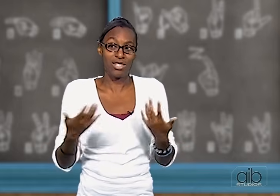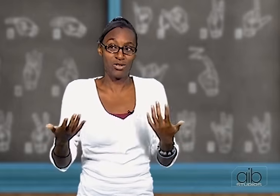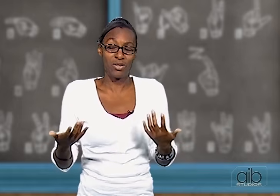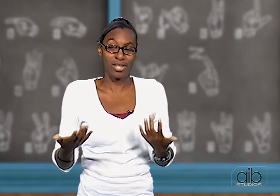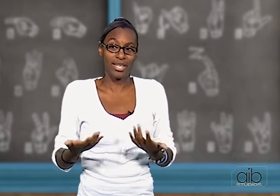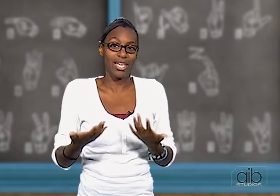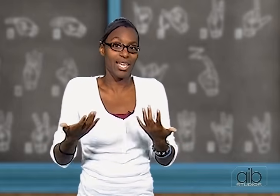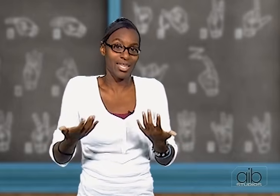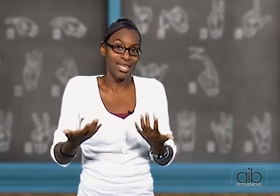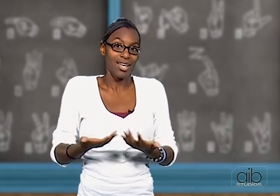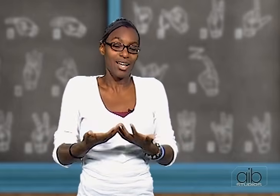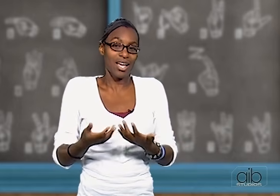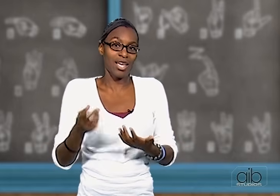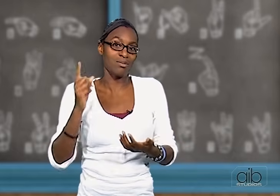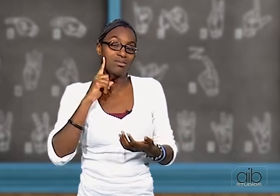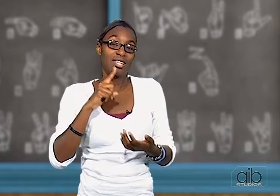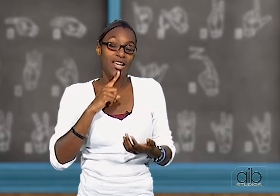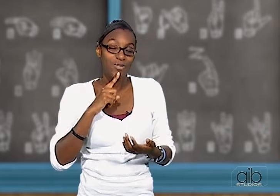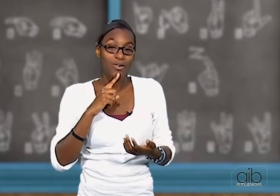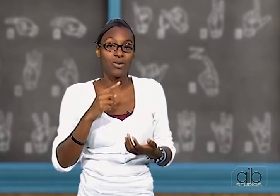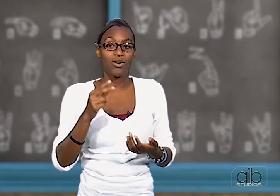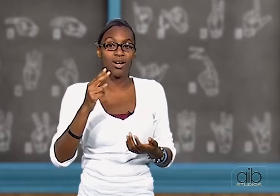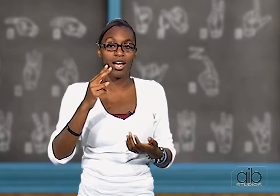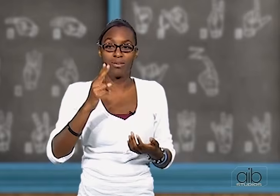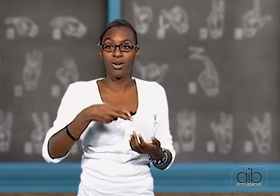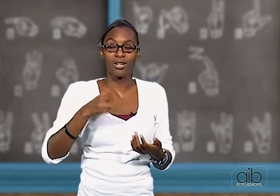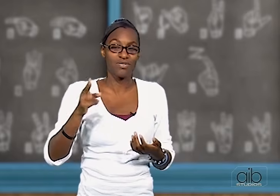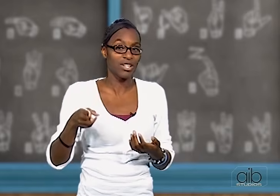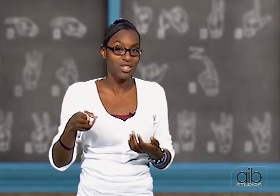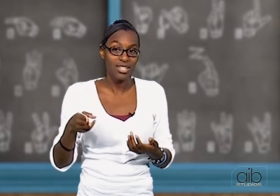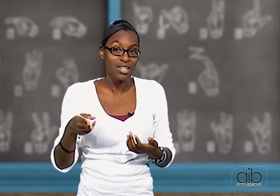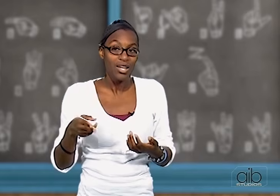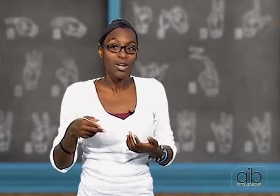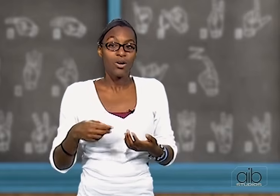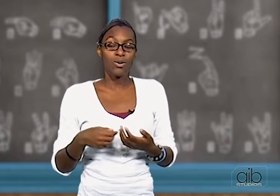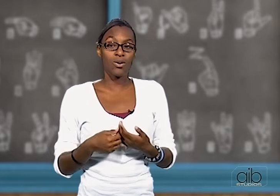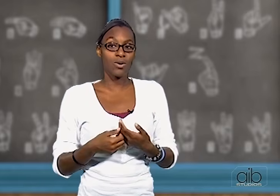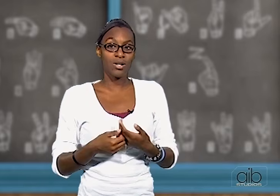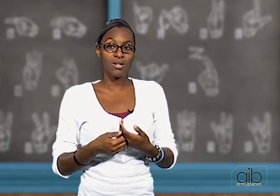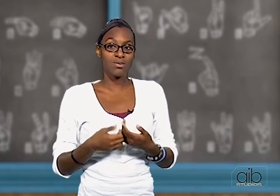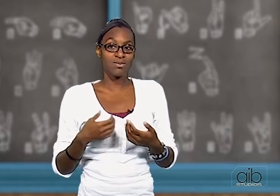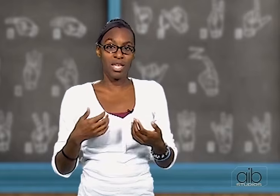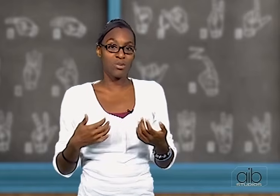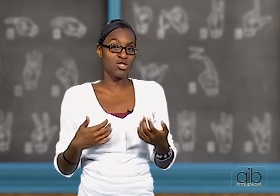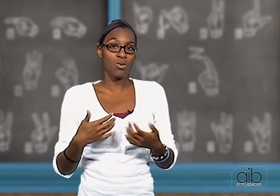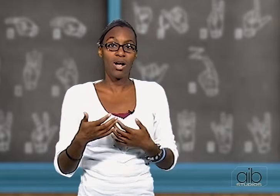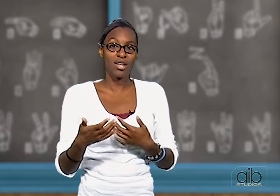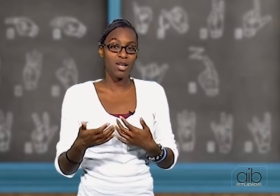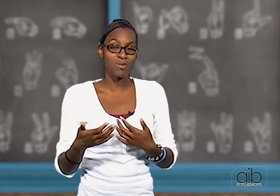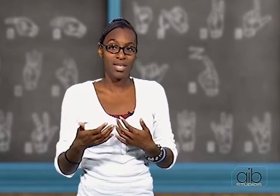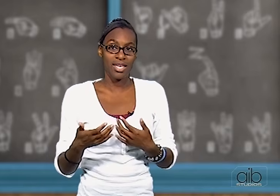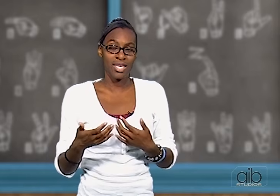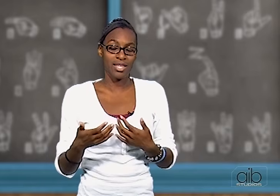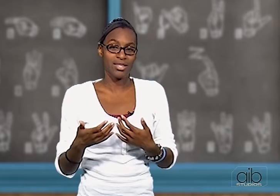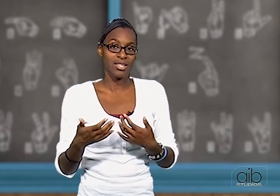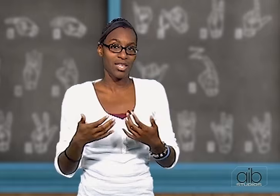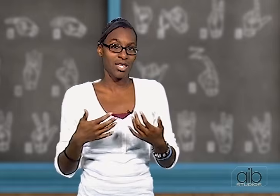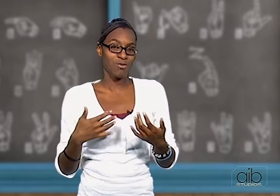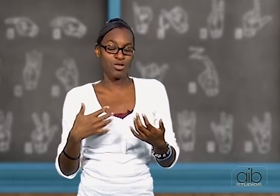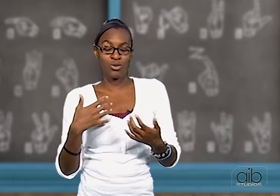know, like, hey, I'm deaf or I'm hard of hearing, or they would just walk up, and if you guys